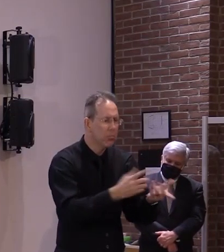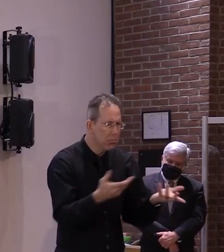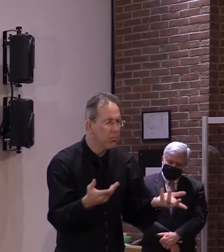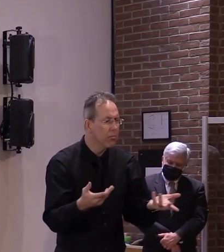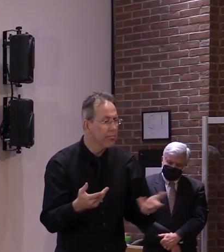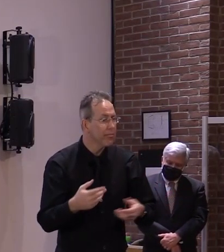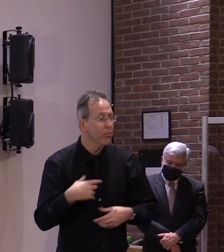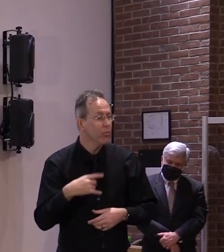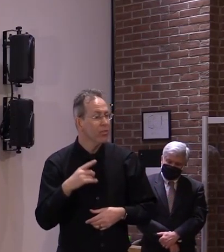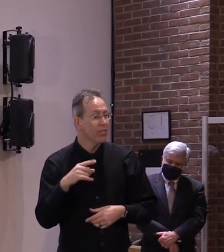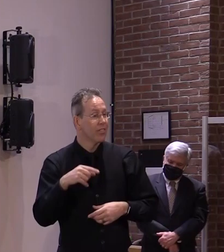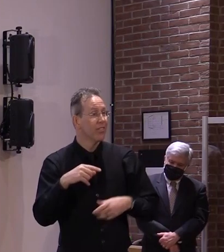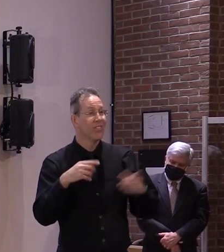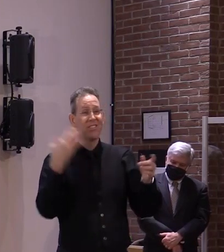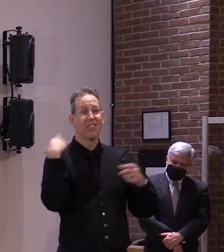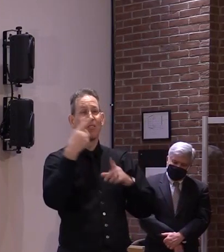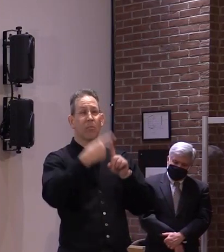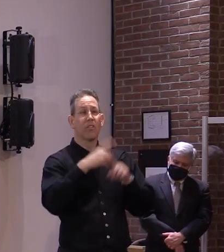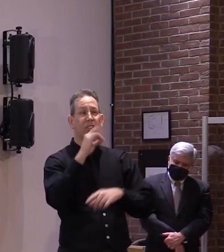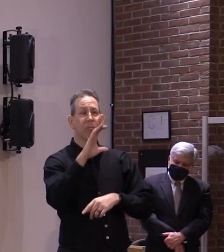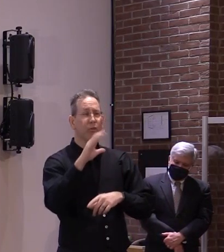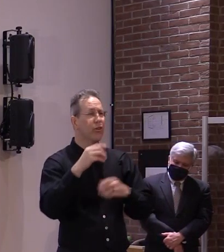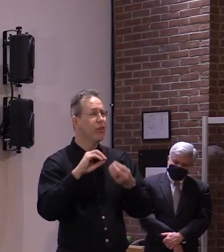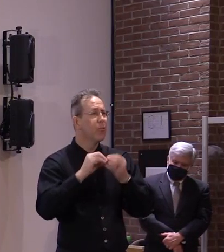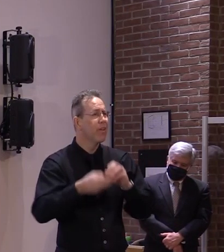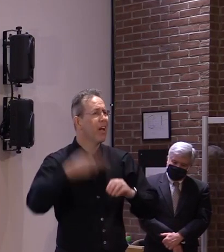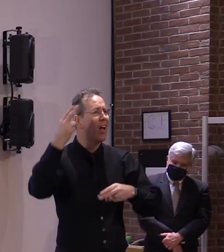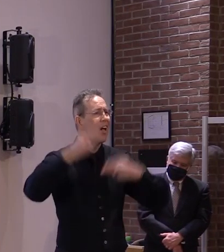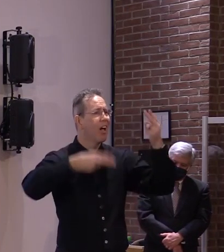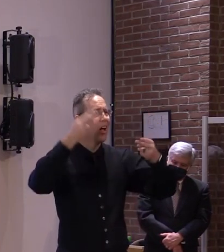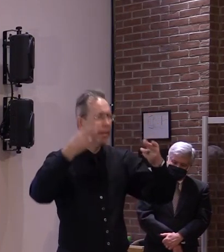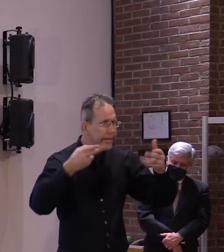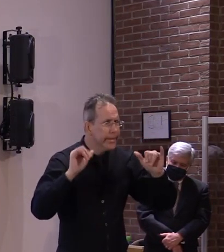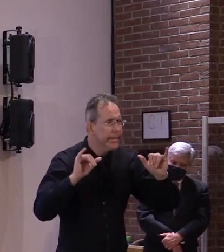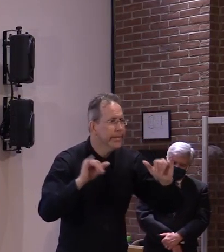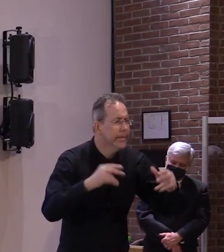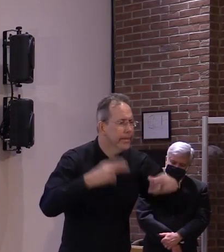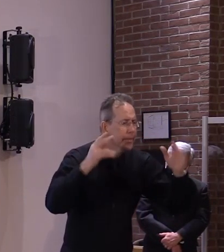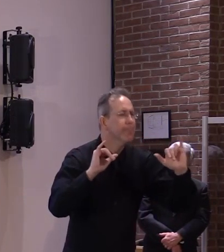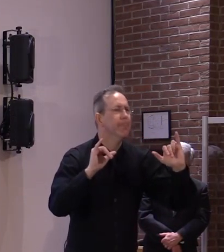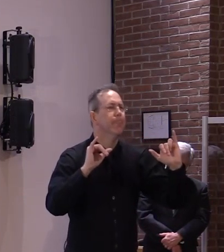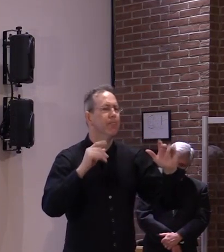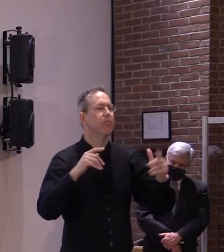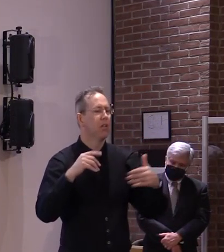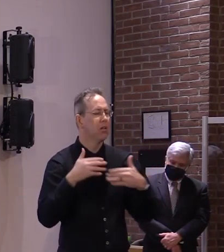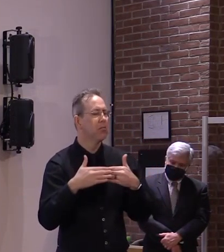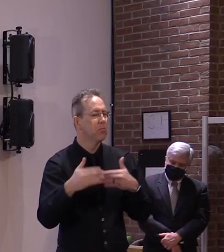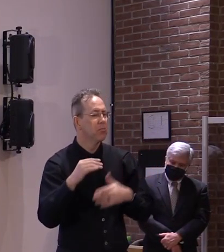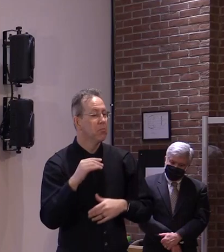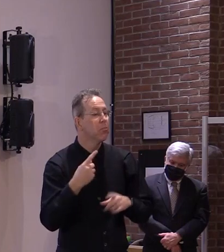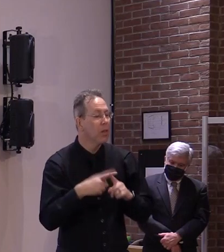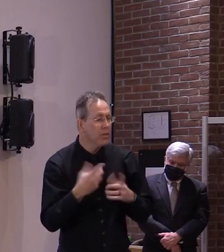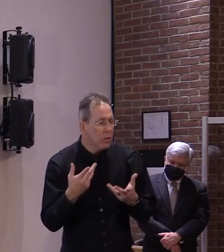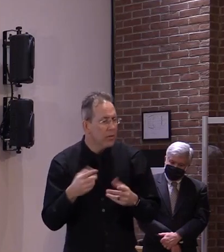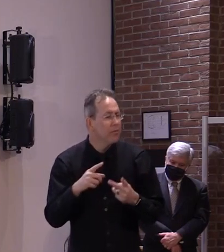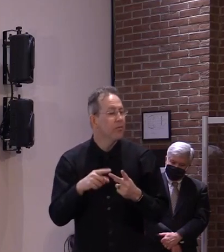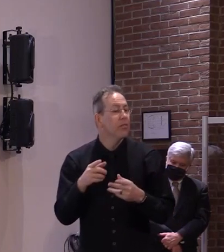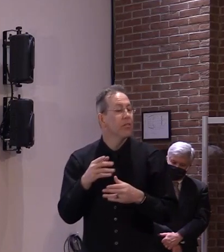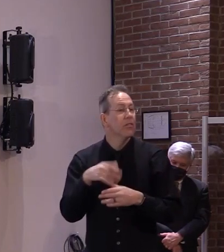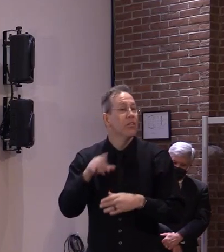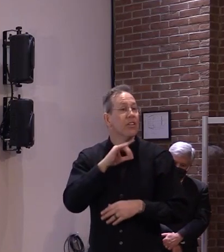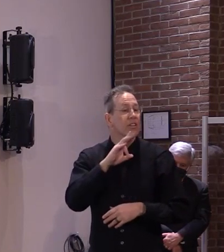generally over age 75 as well. But many of those individuals are in long-term care facilities,